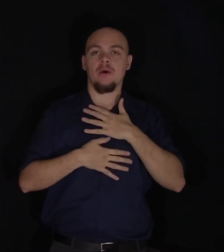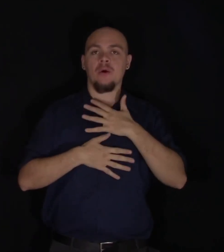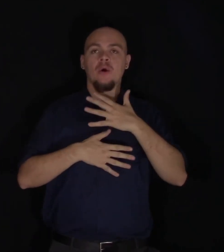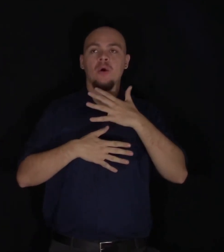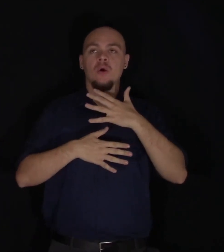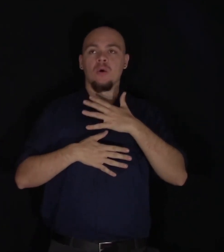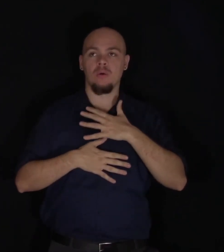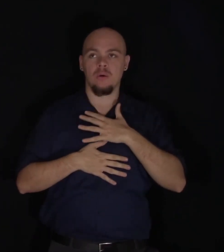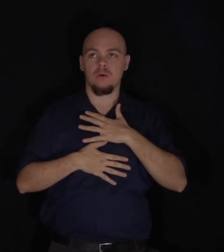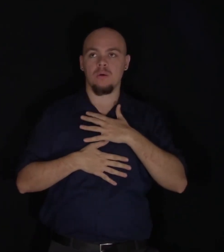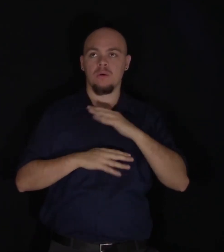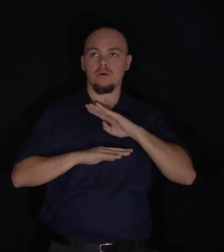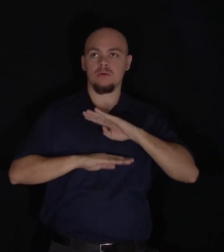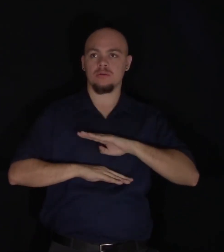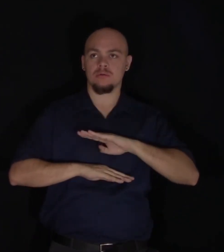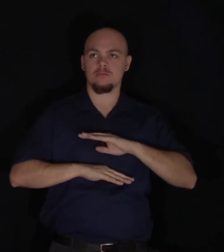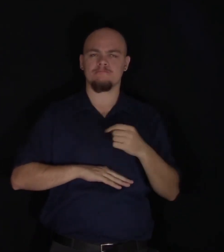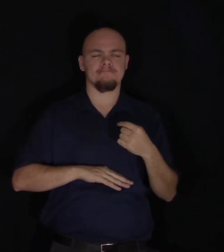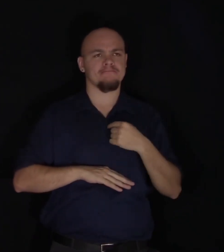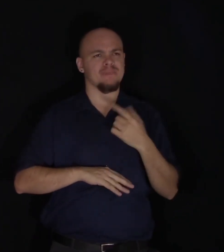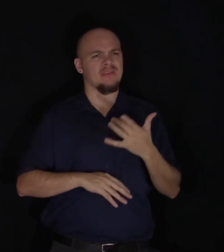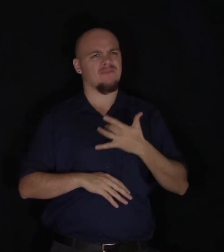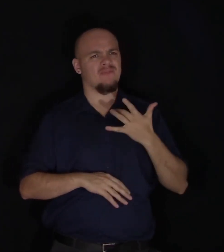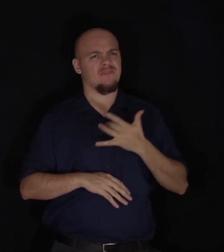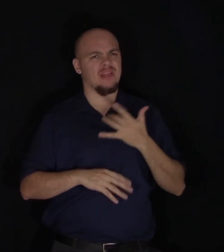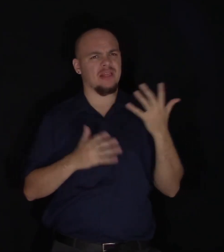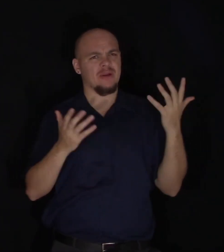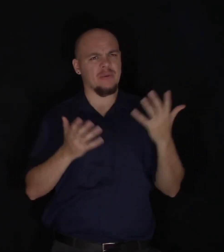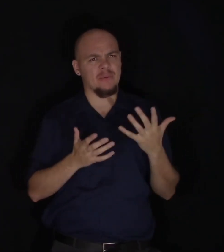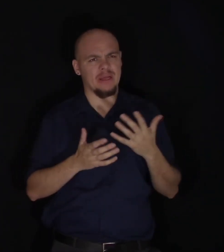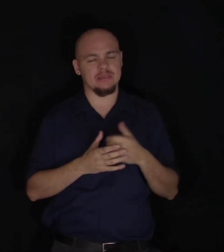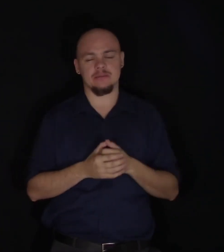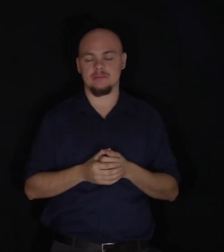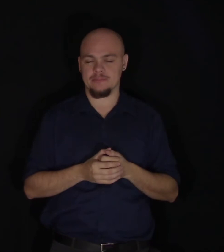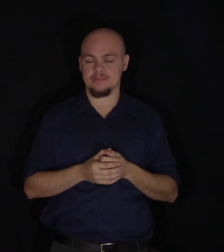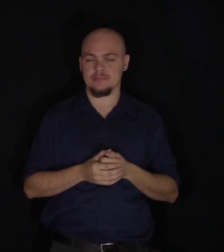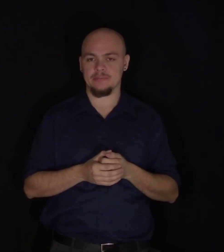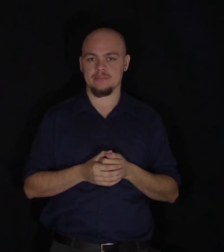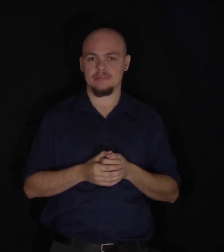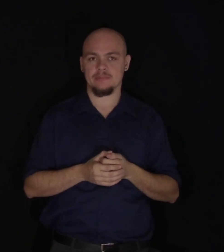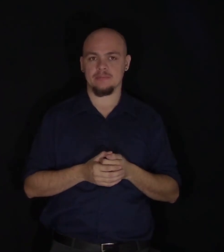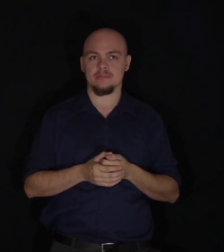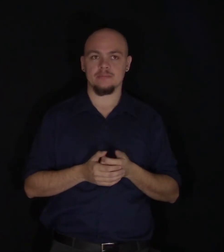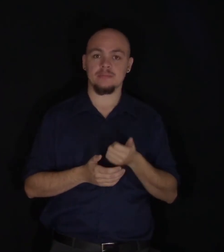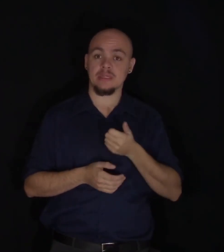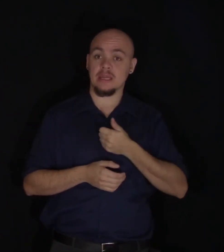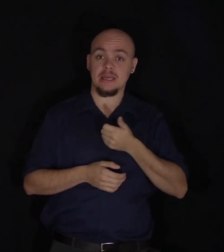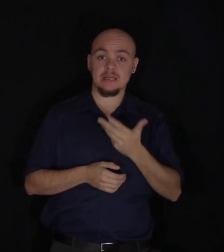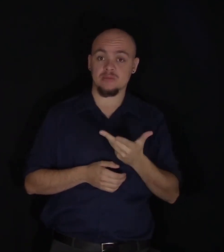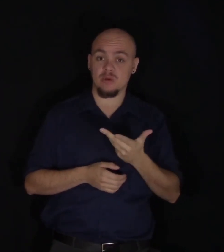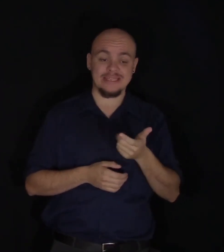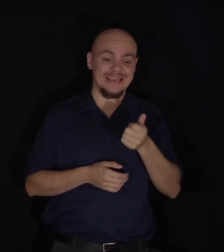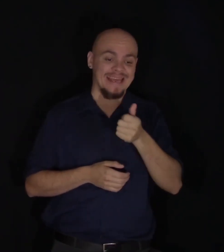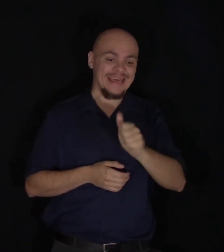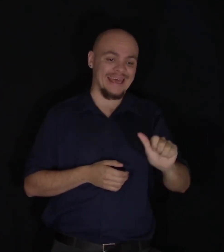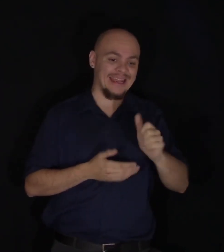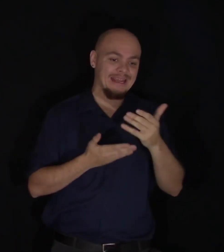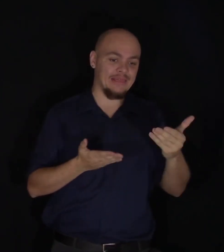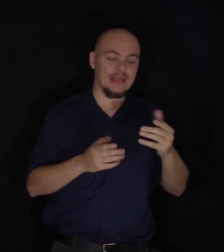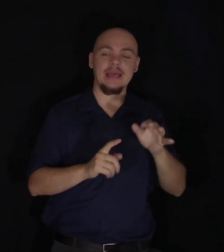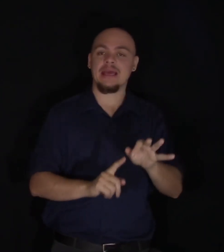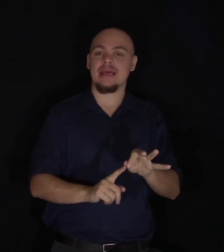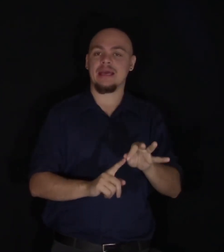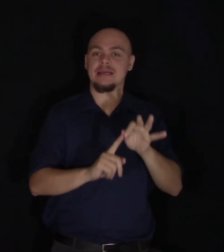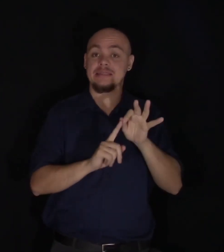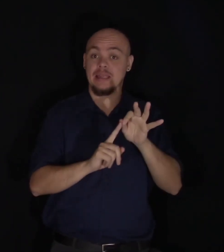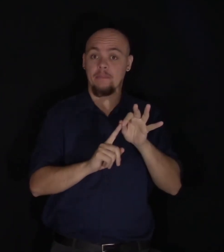ask yourself, what am I really feeling underneath all this anger? Expressing just about anything other than frustration